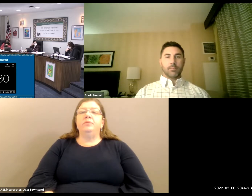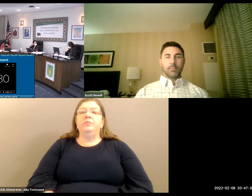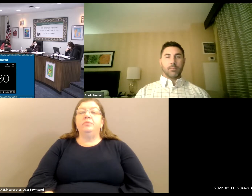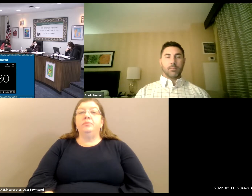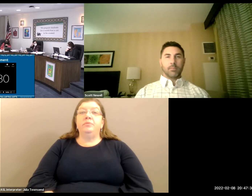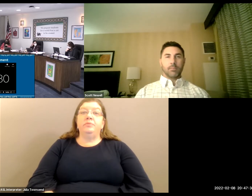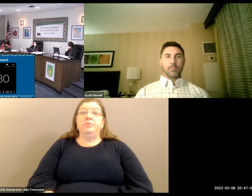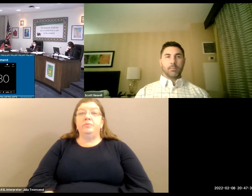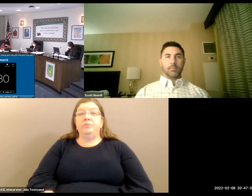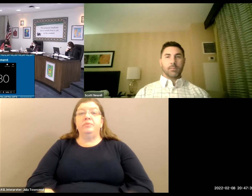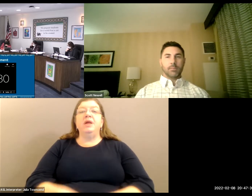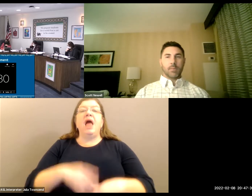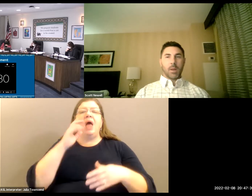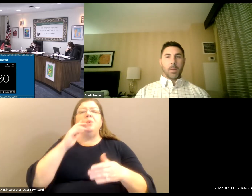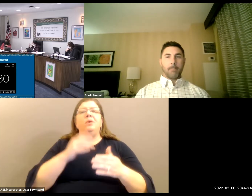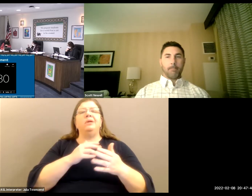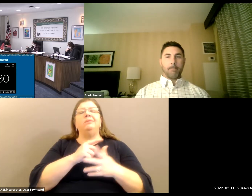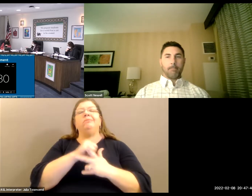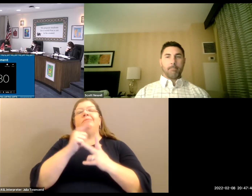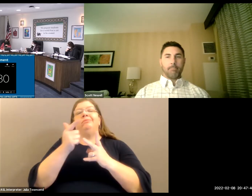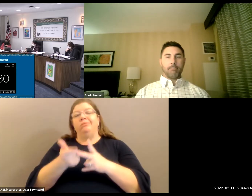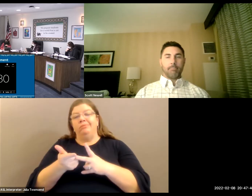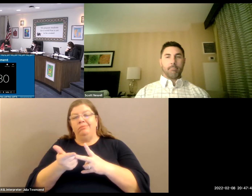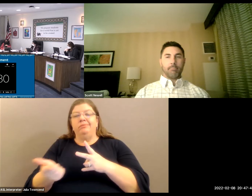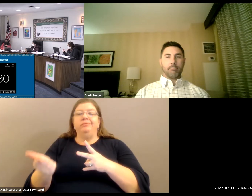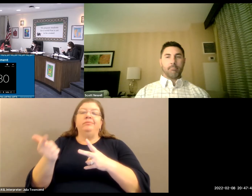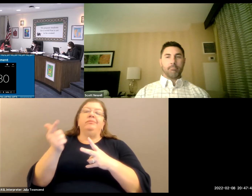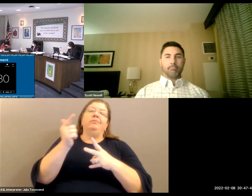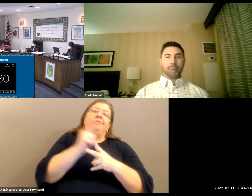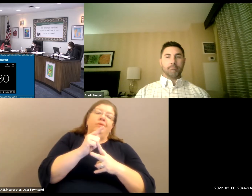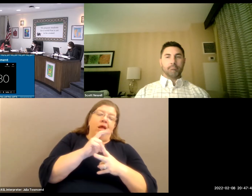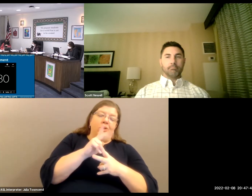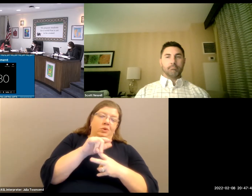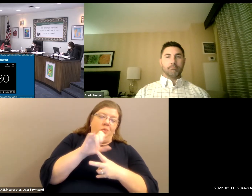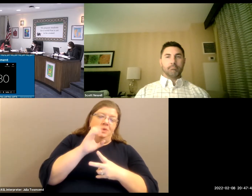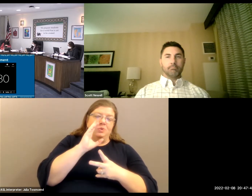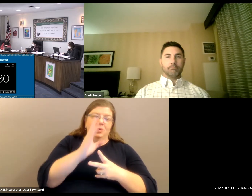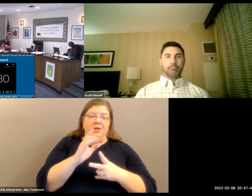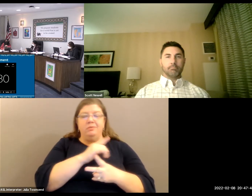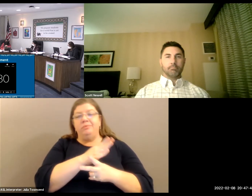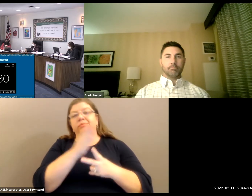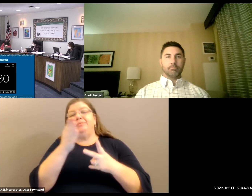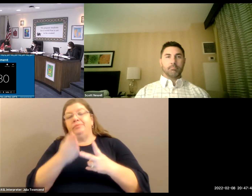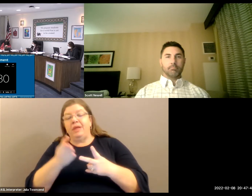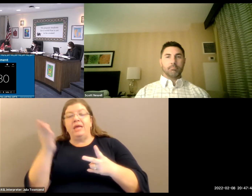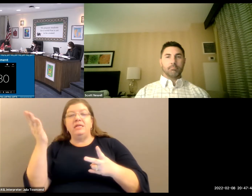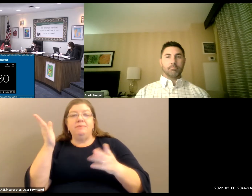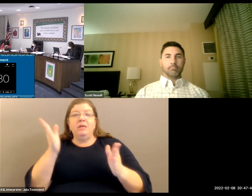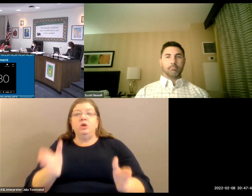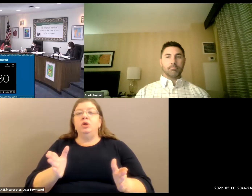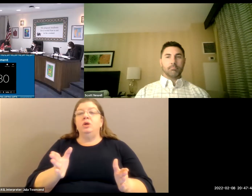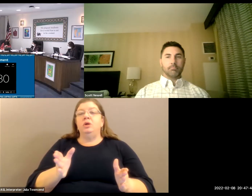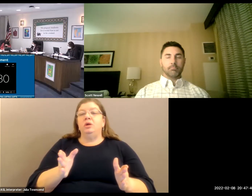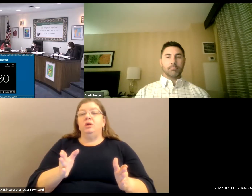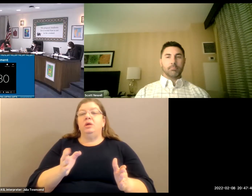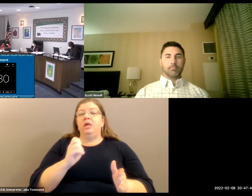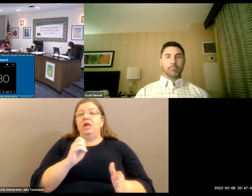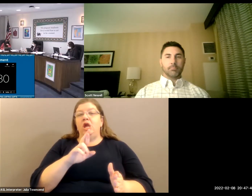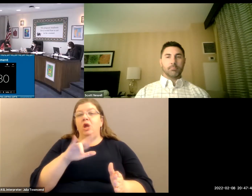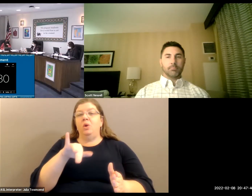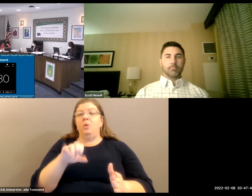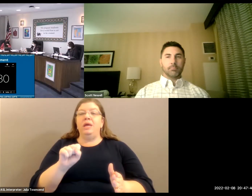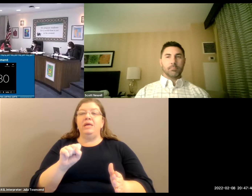I'm going to go to the next speaker and now circle back with Luis. The next speaker is Iris